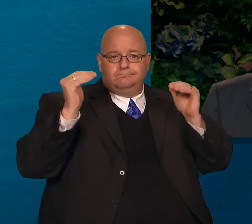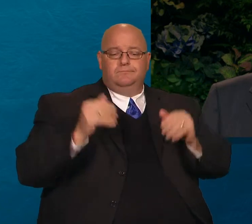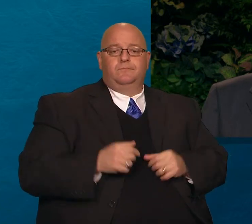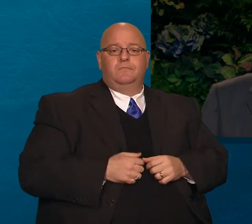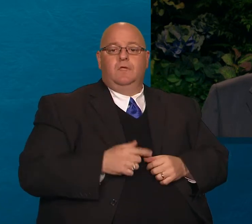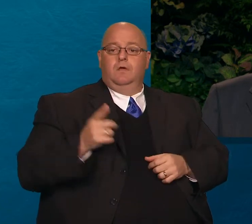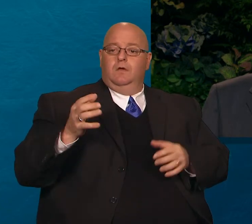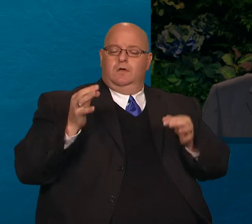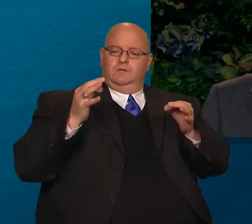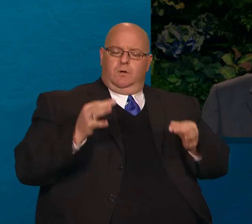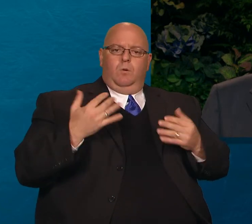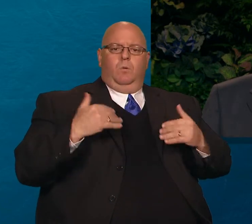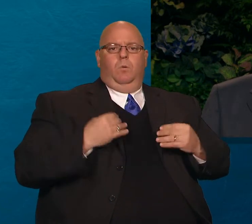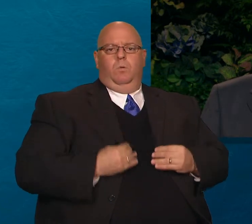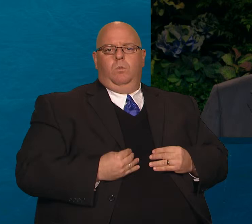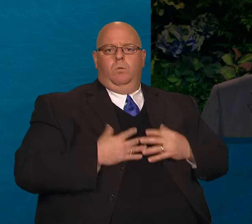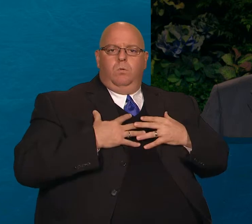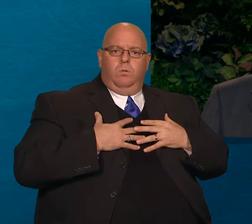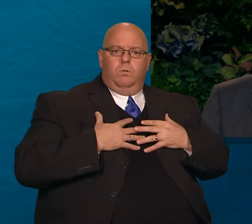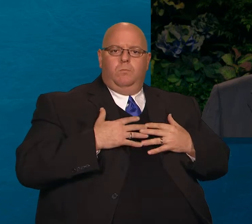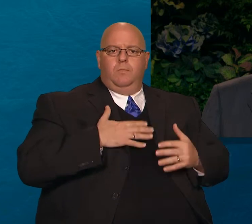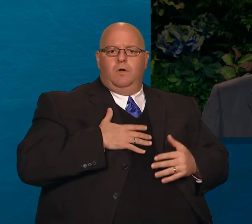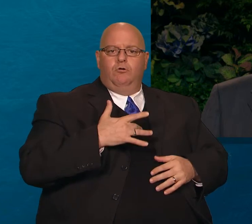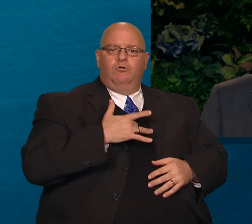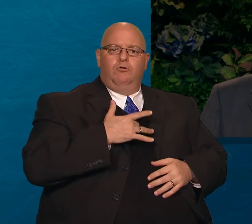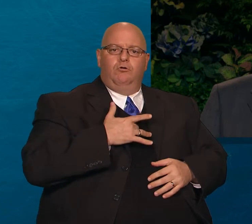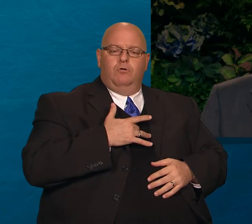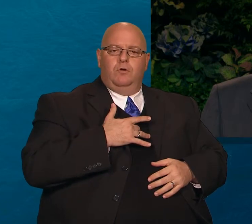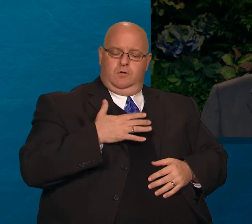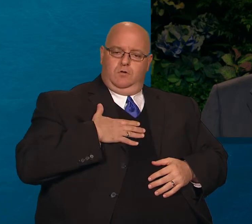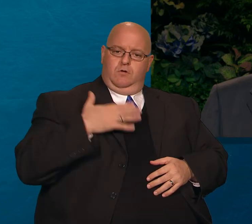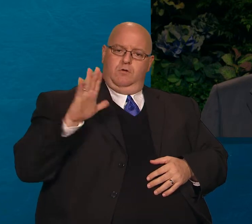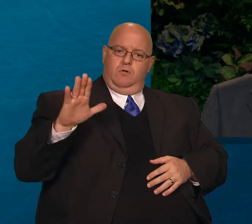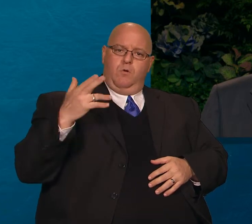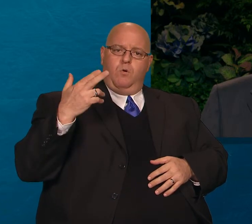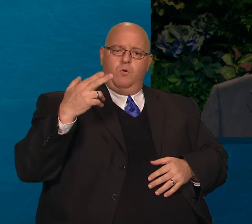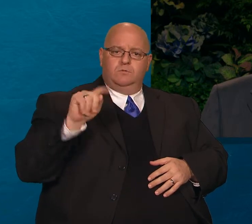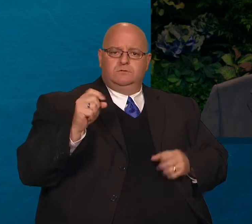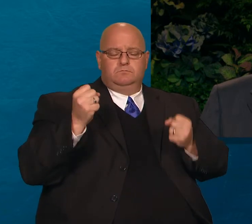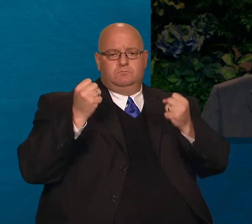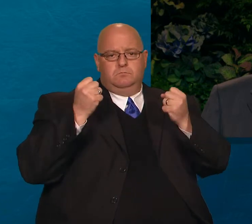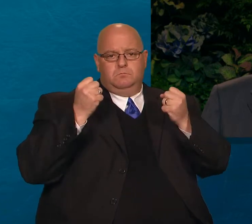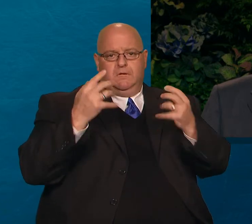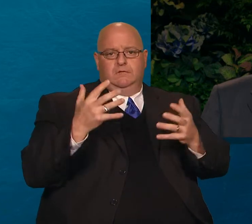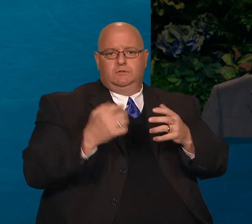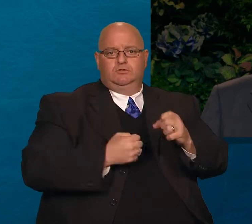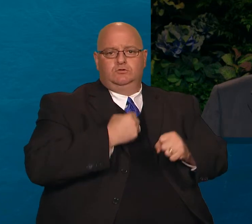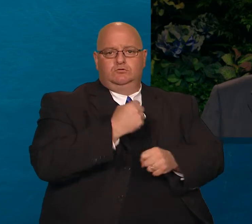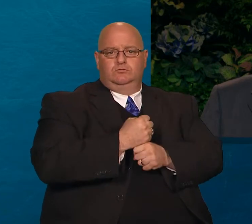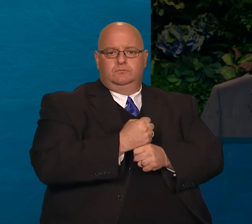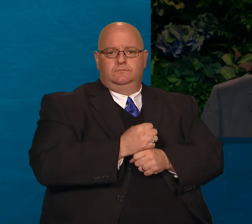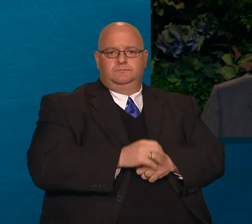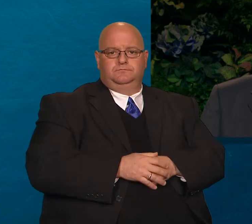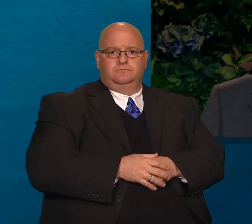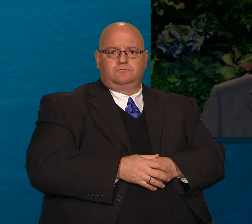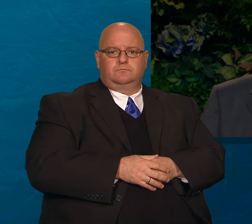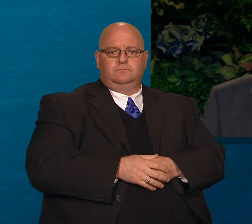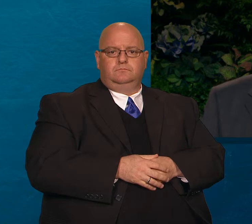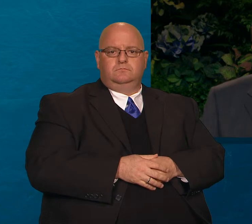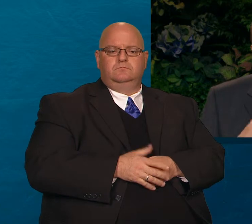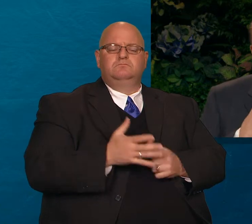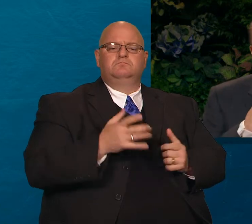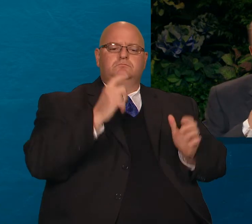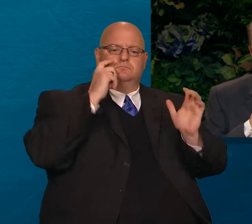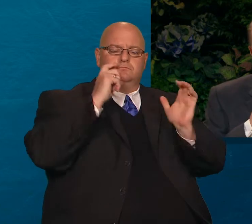His decision warms my heart. I've been his home teacher for many years." There